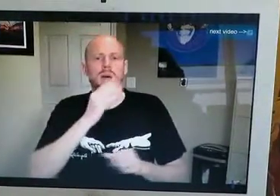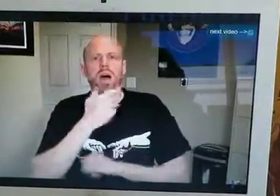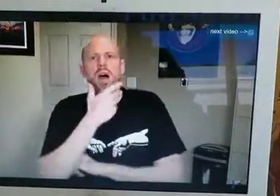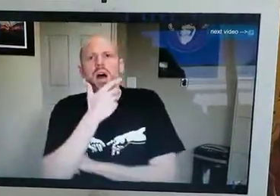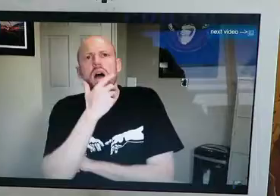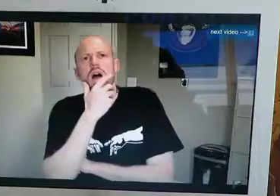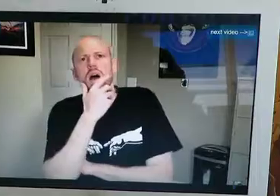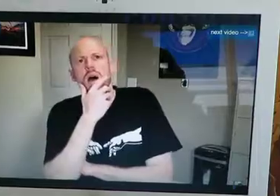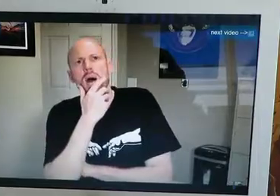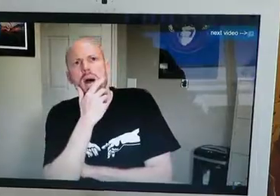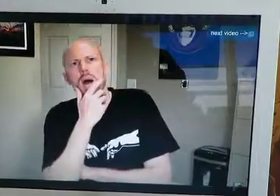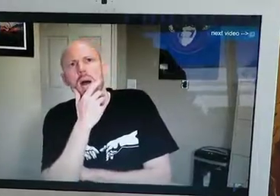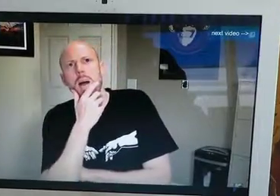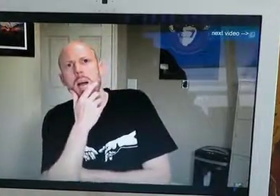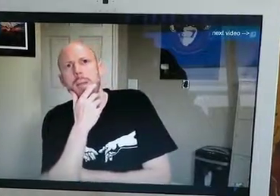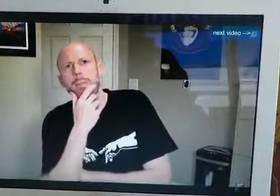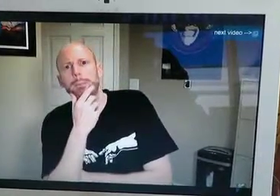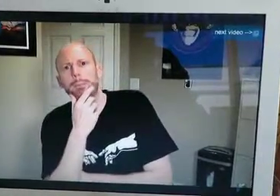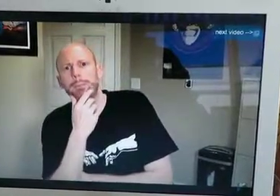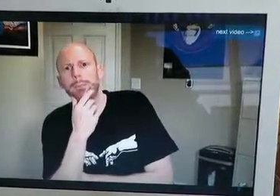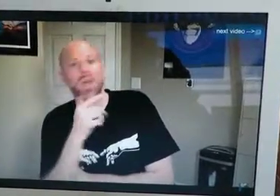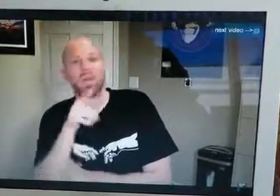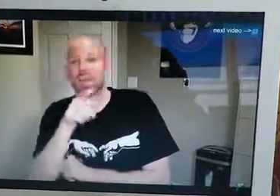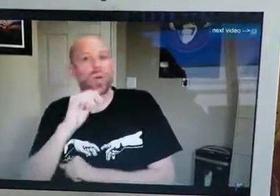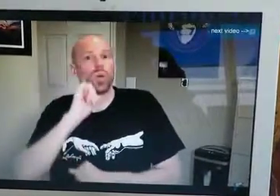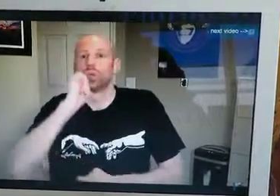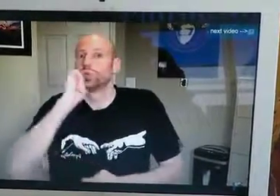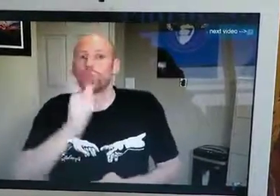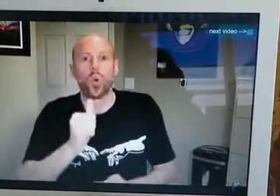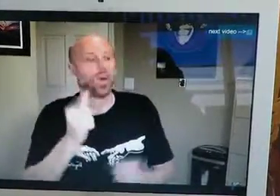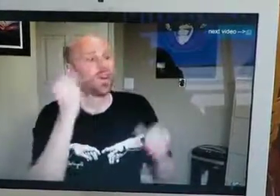hearing person might go, and